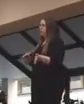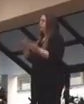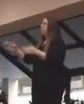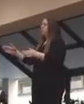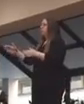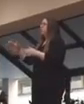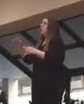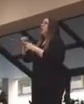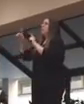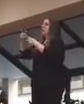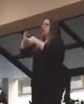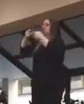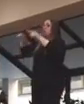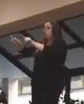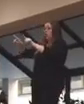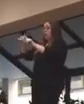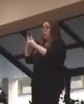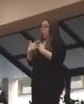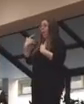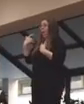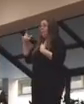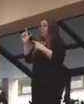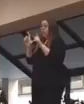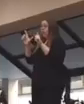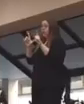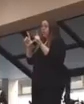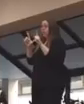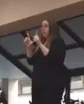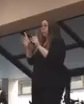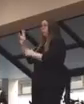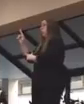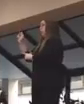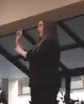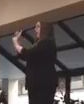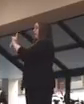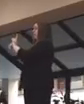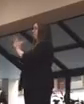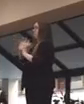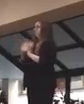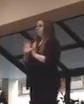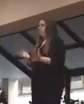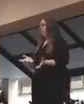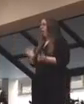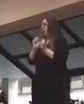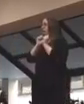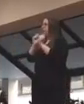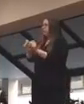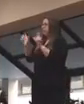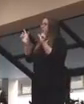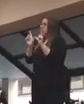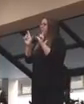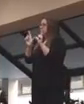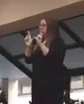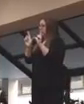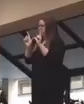and then you need it to renew. But if it lapses during that license 2 years,